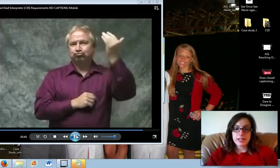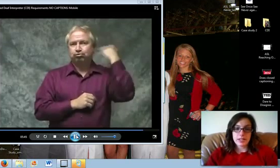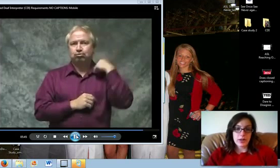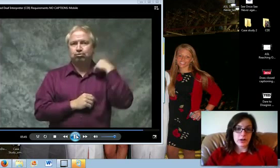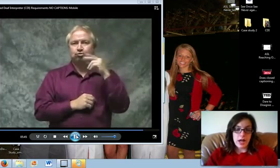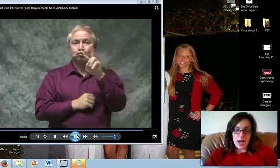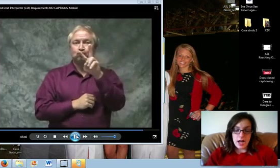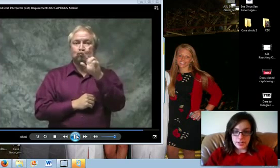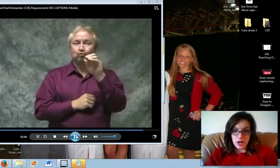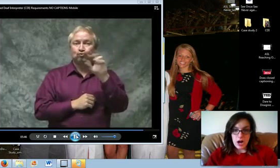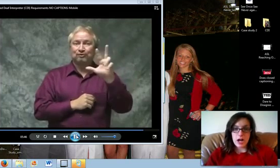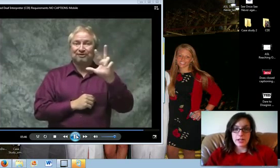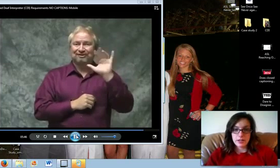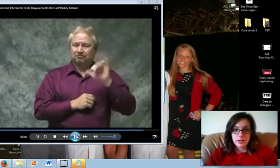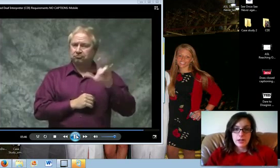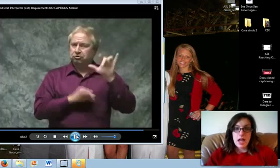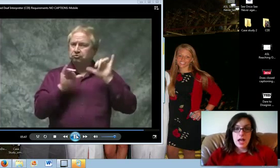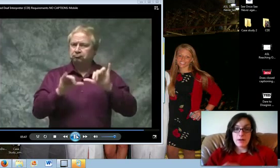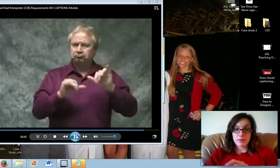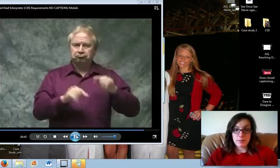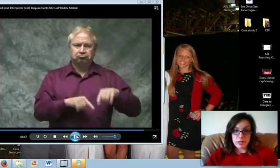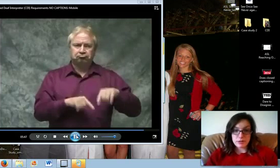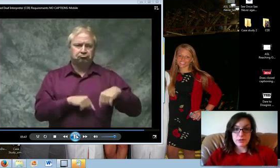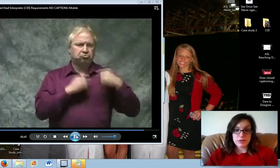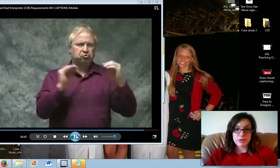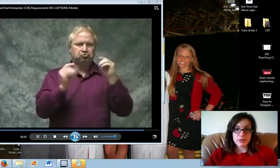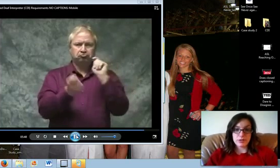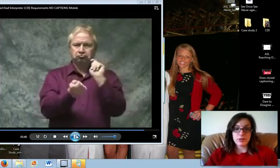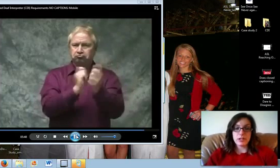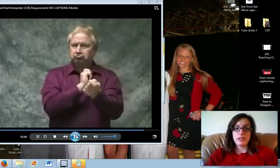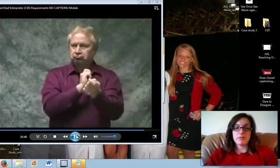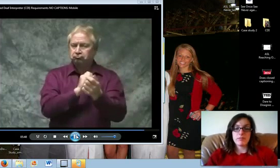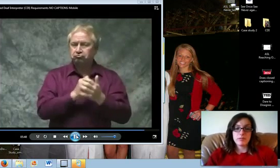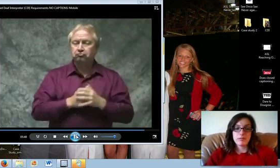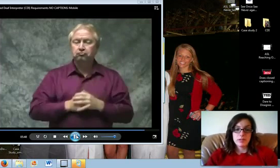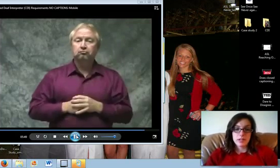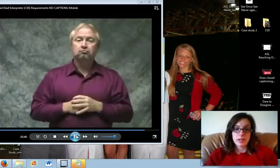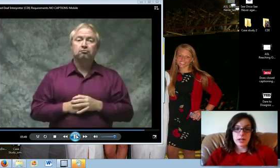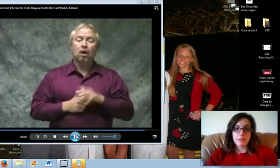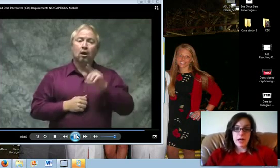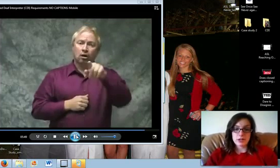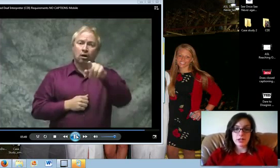Again, he did another head nod after bachelor's